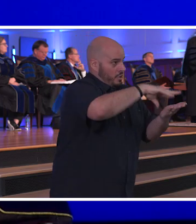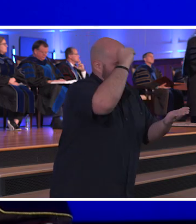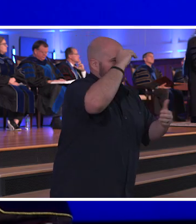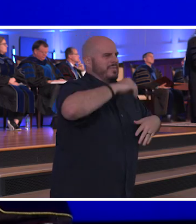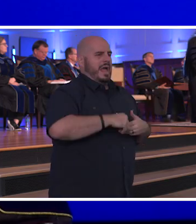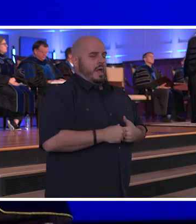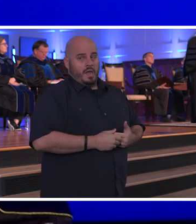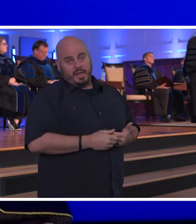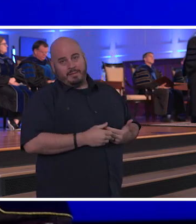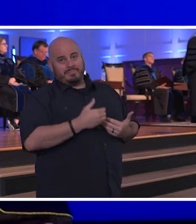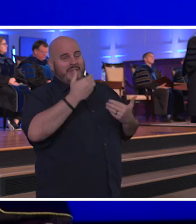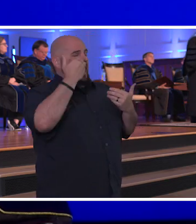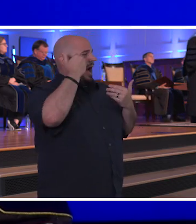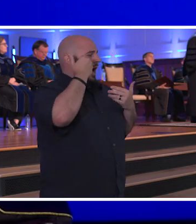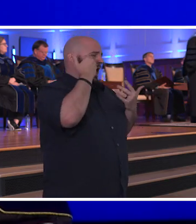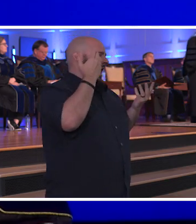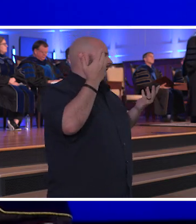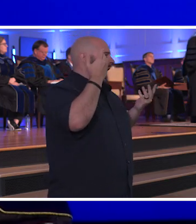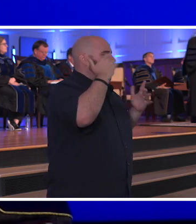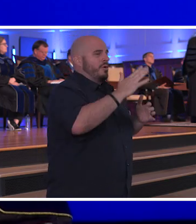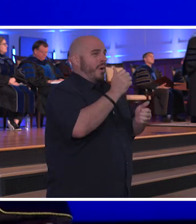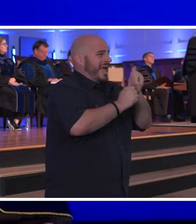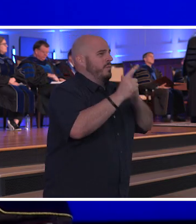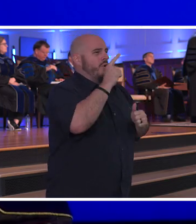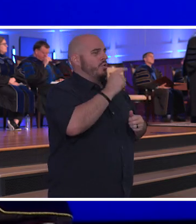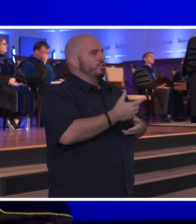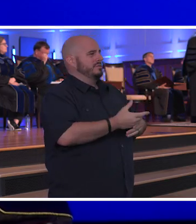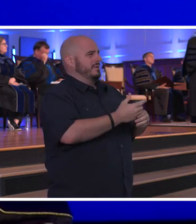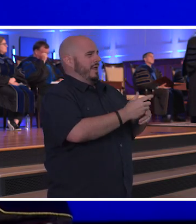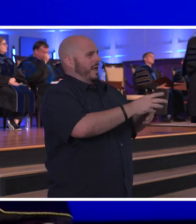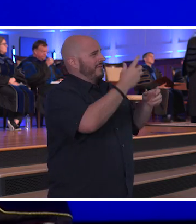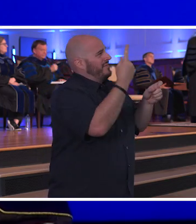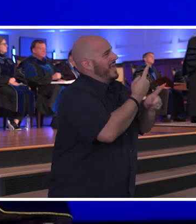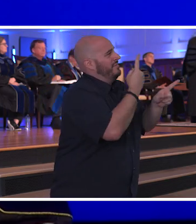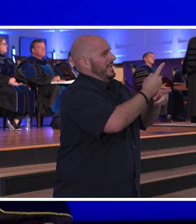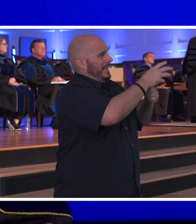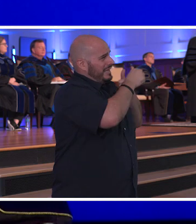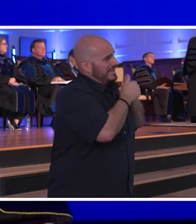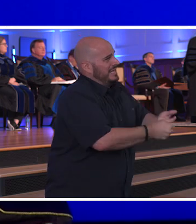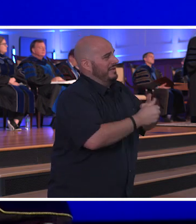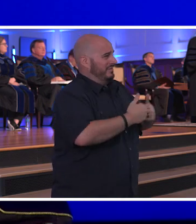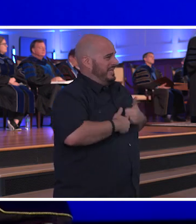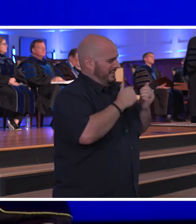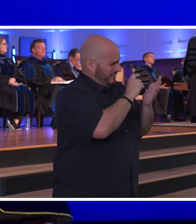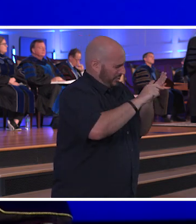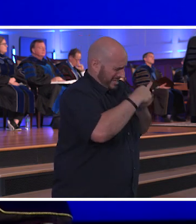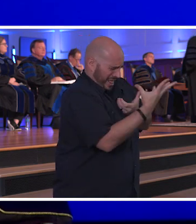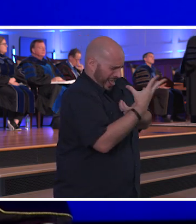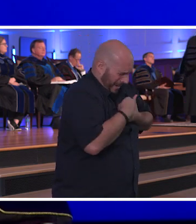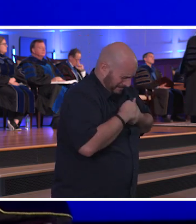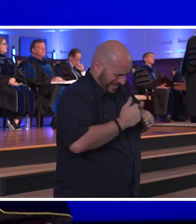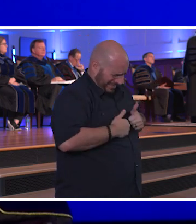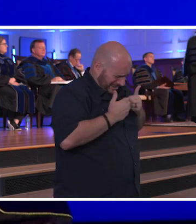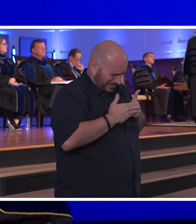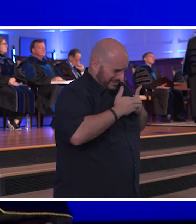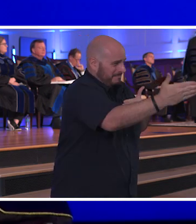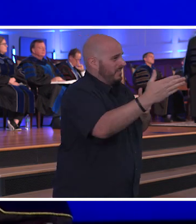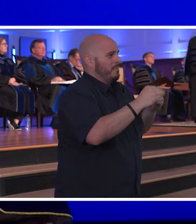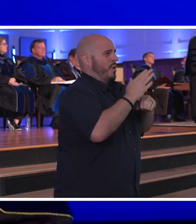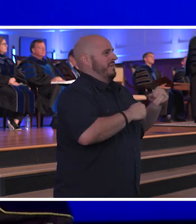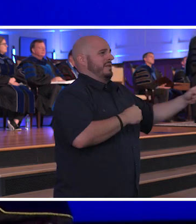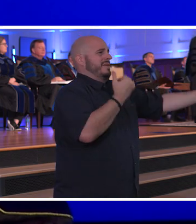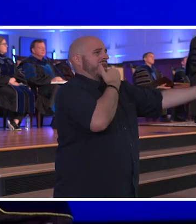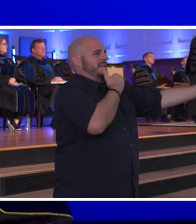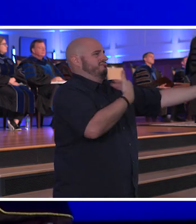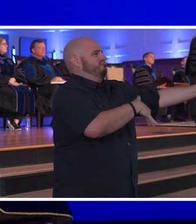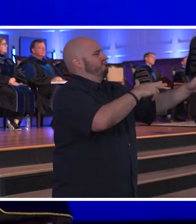these verses more faithfully and diligently than Yvette Aarons. And there are three truths in particular that I want to